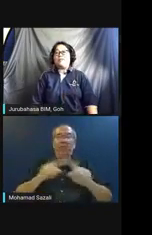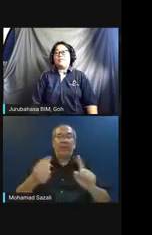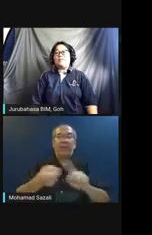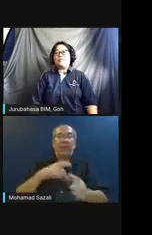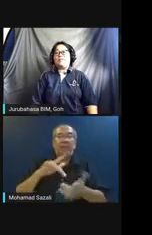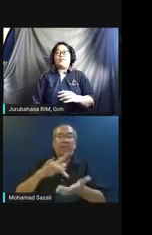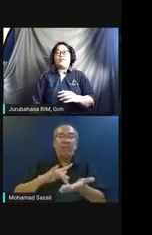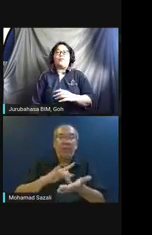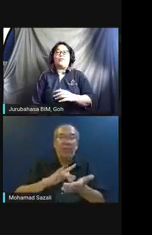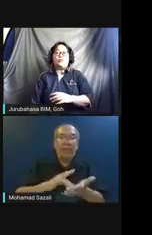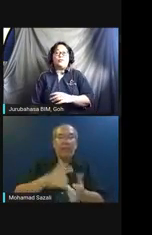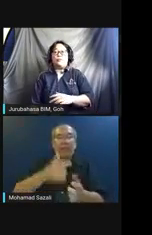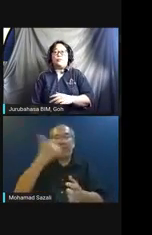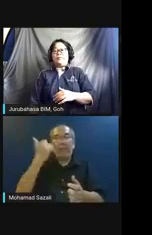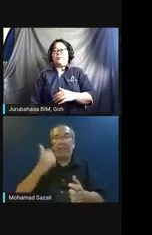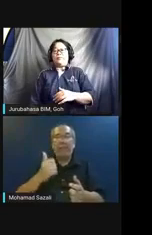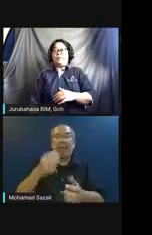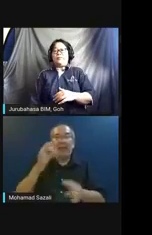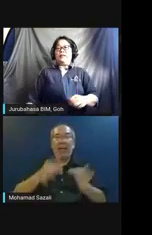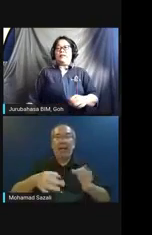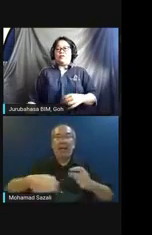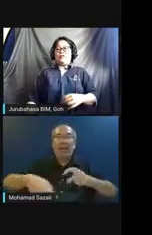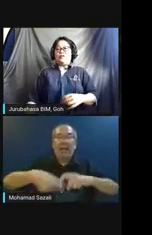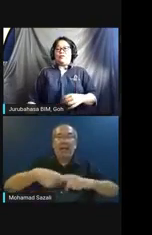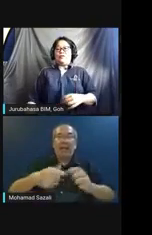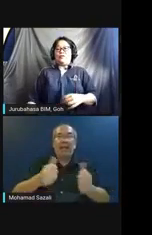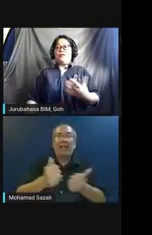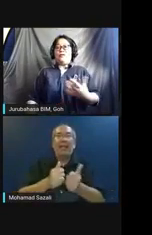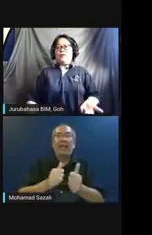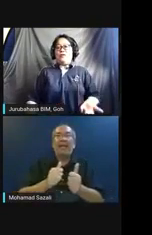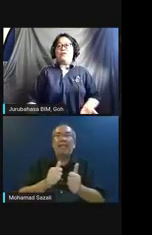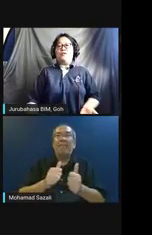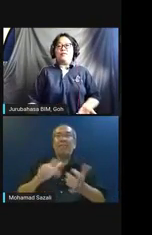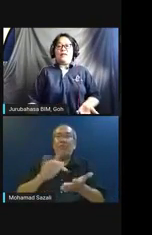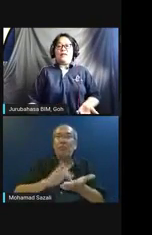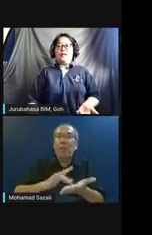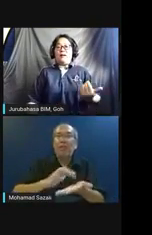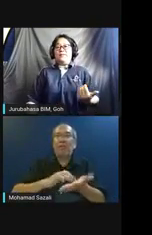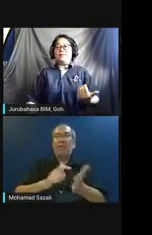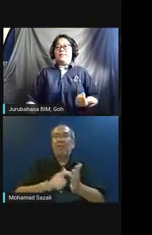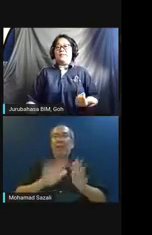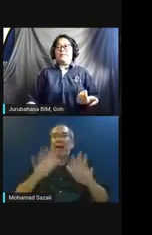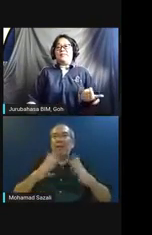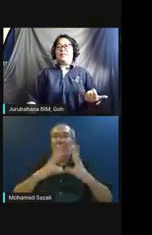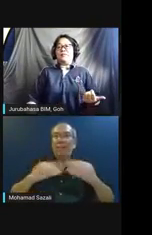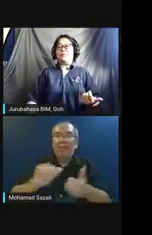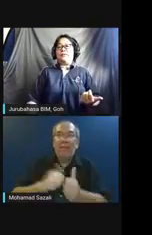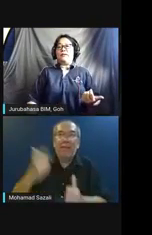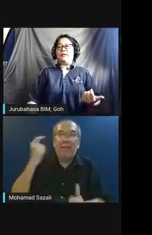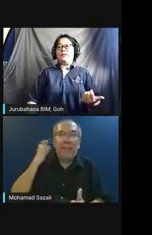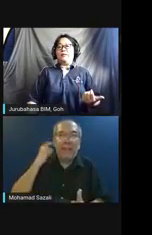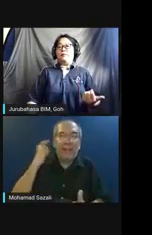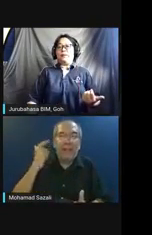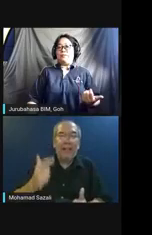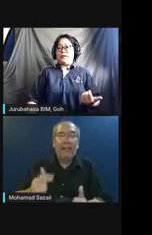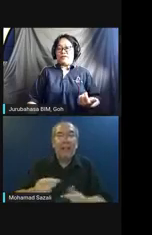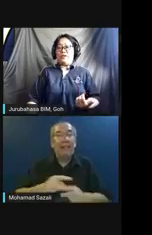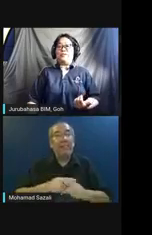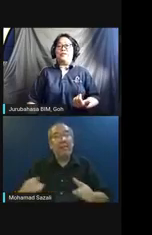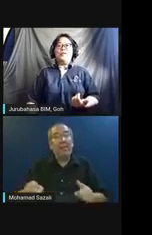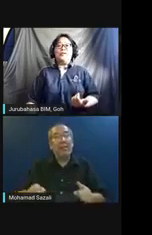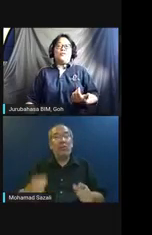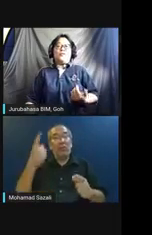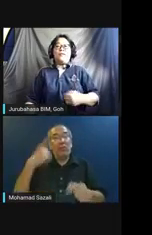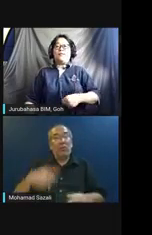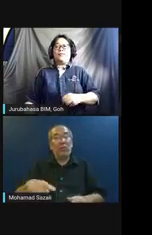we actually only focus on two different groups instead of four, like you seen just now from the